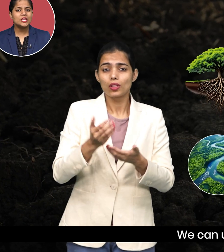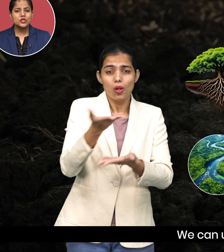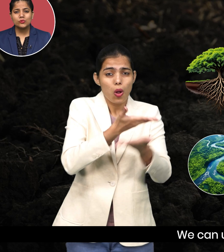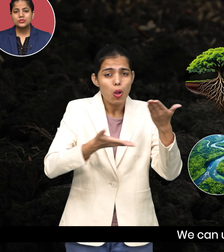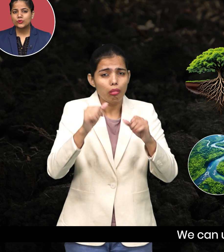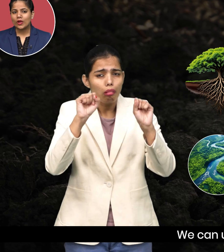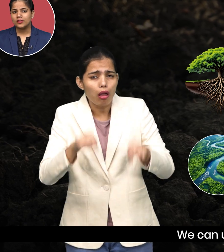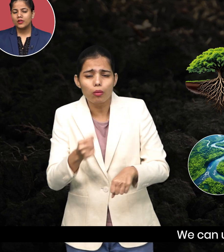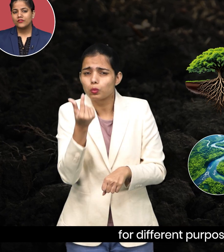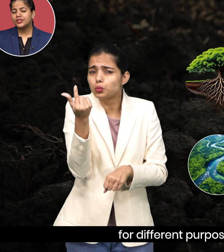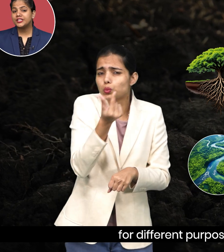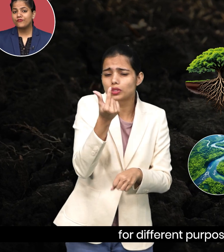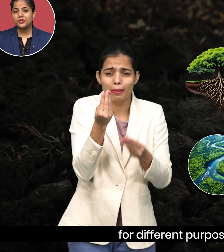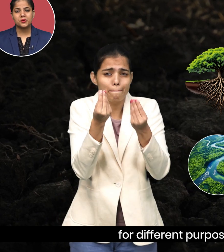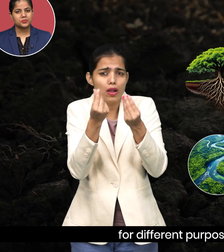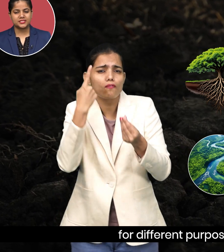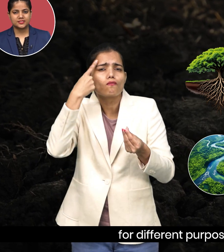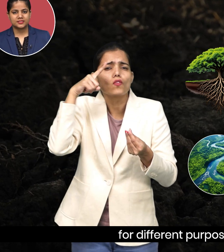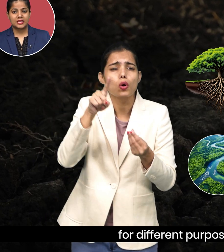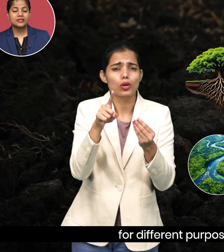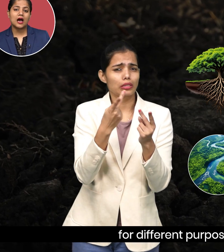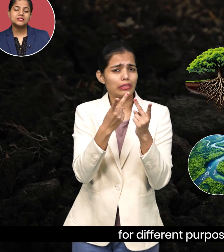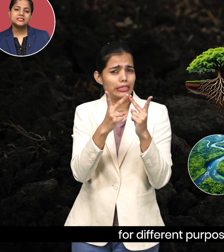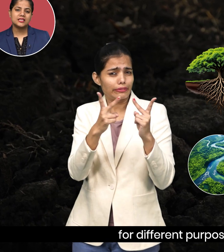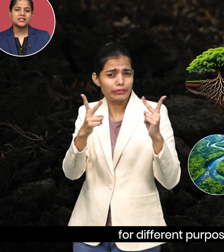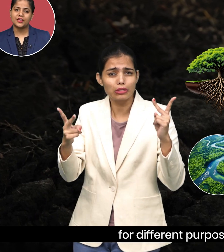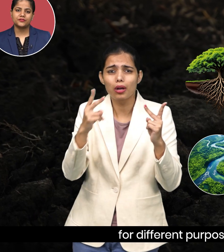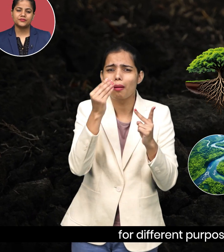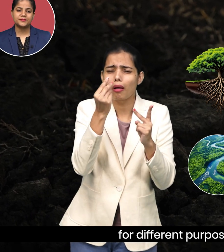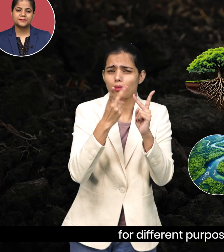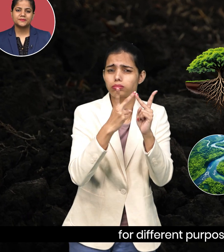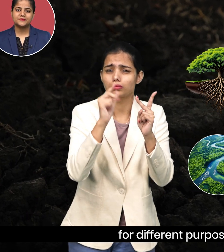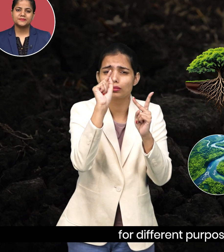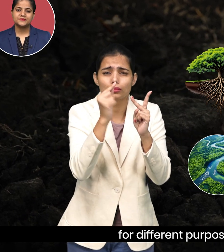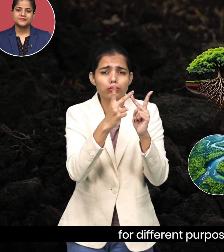We can use soil for different purposes in our daily life.